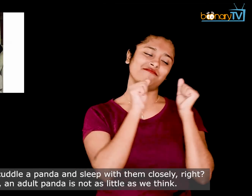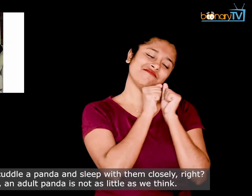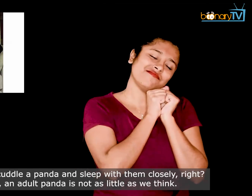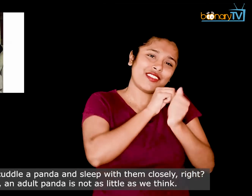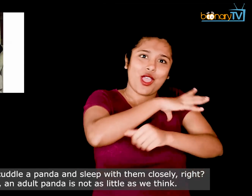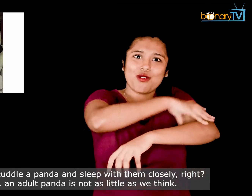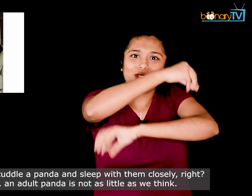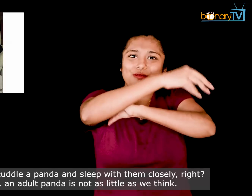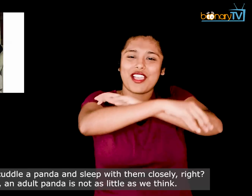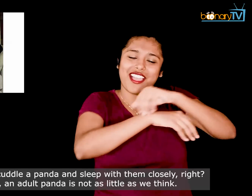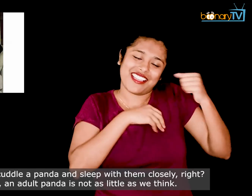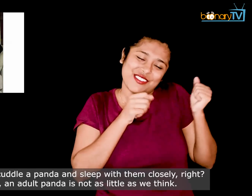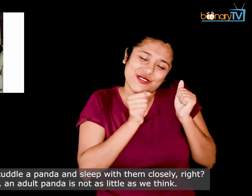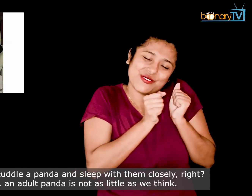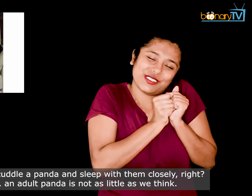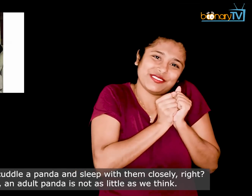cozily, right?